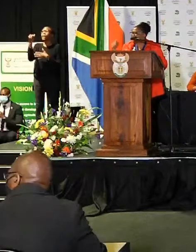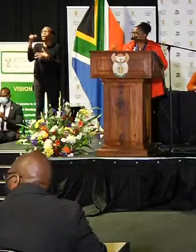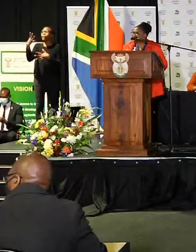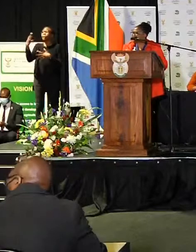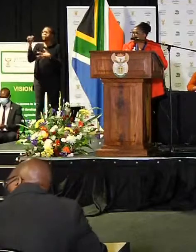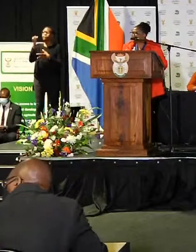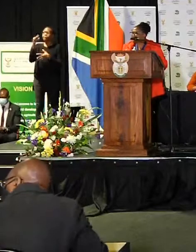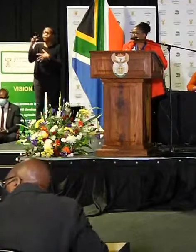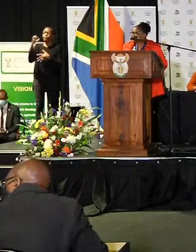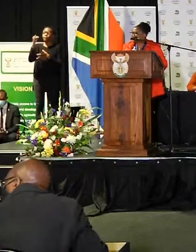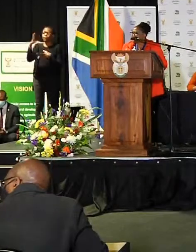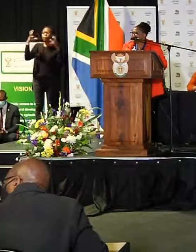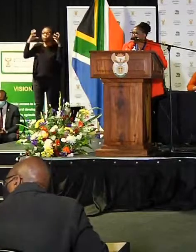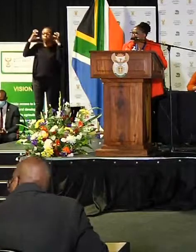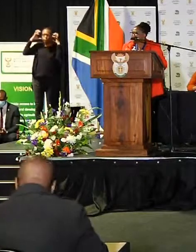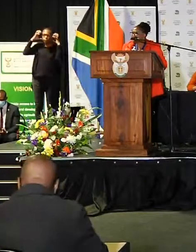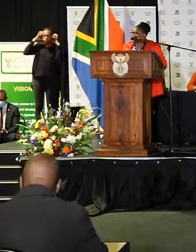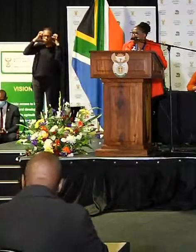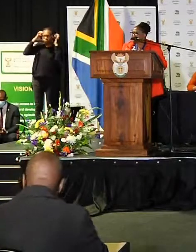headphones and